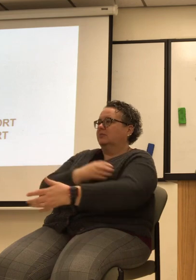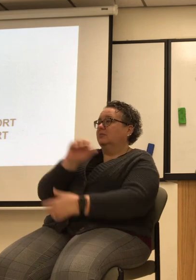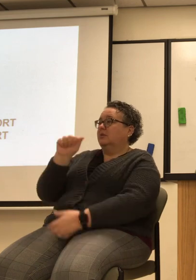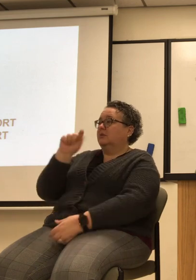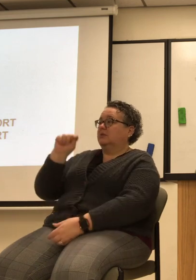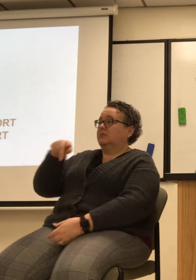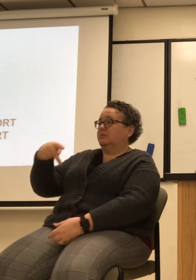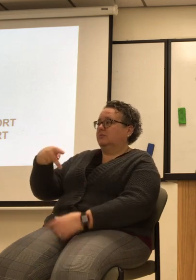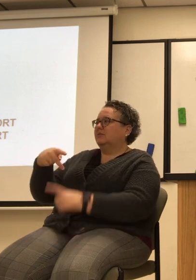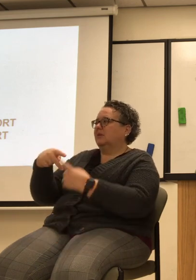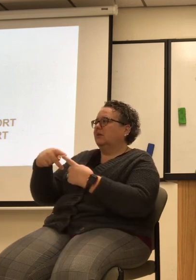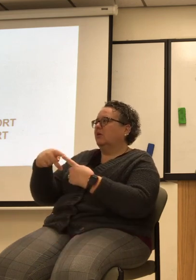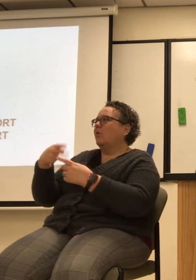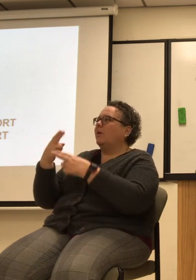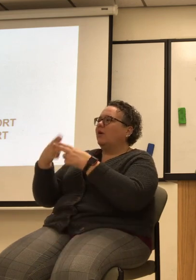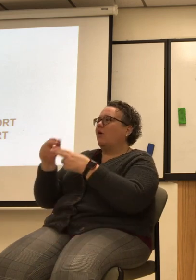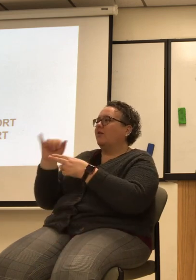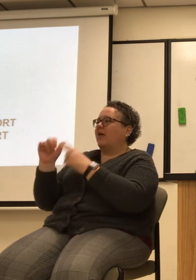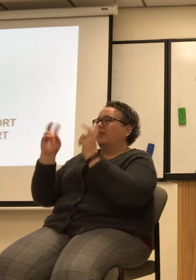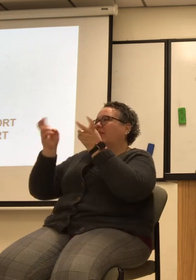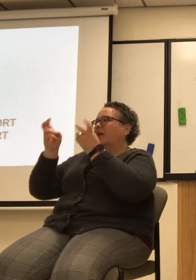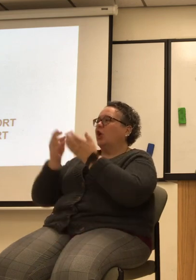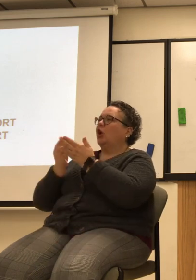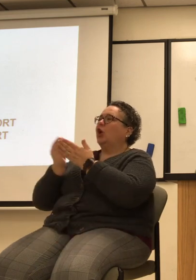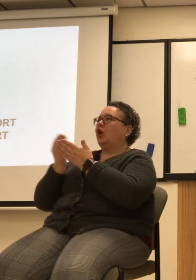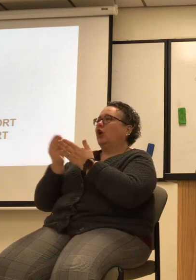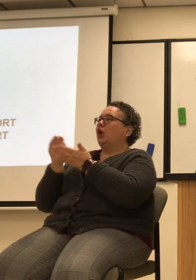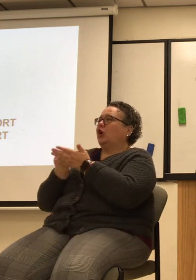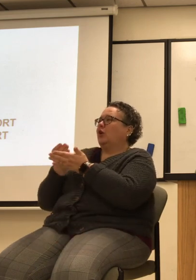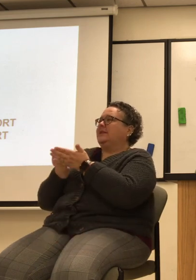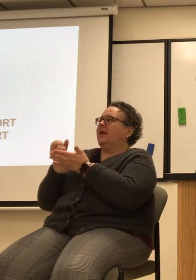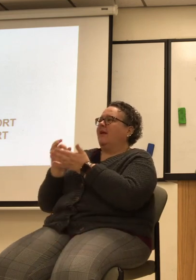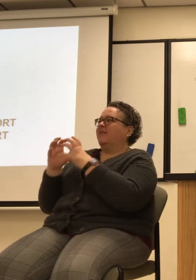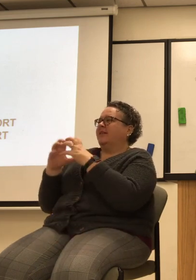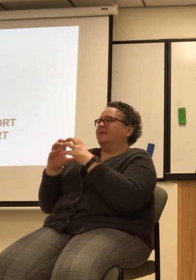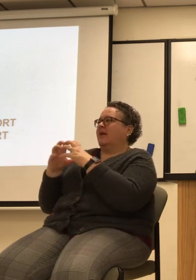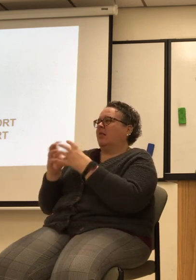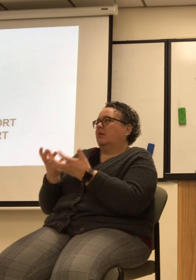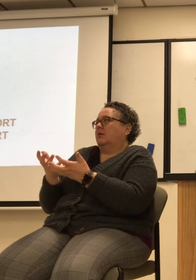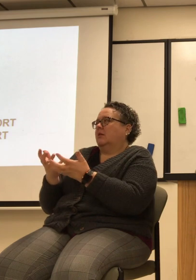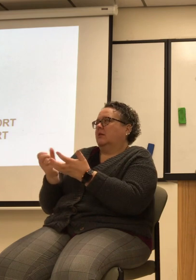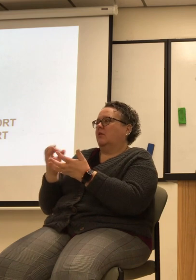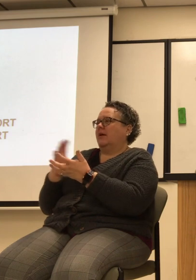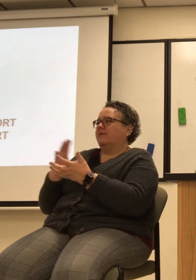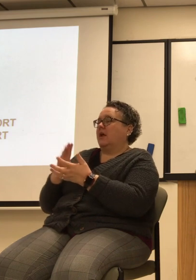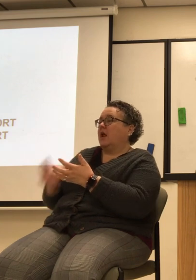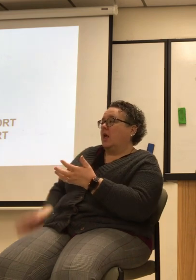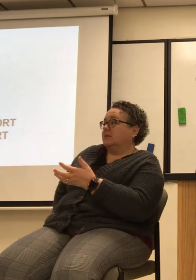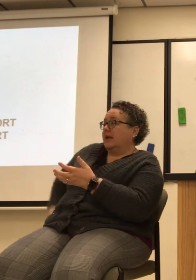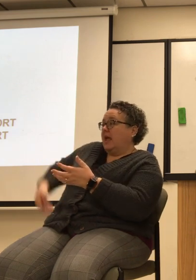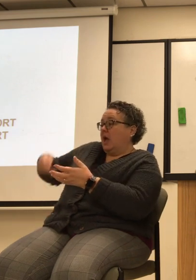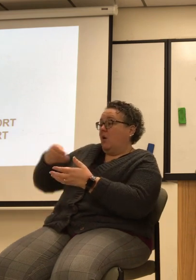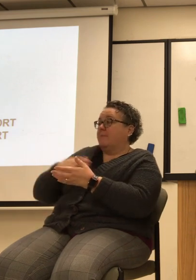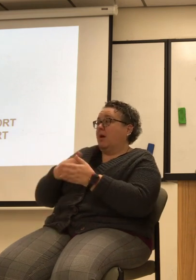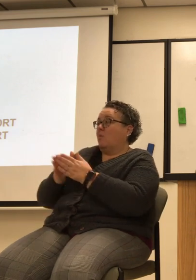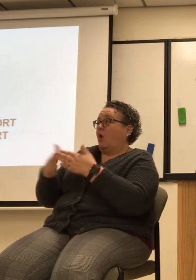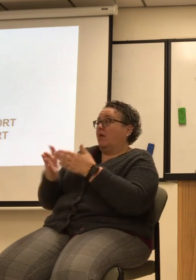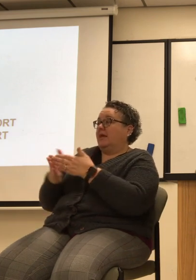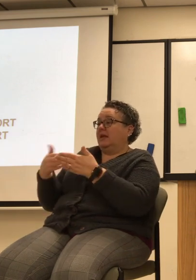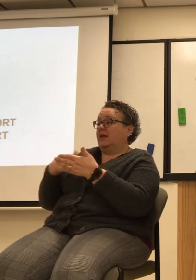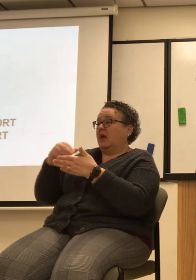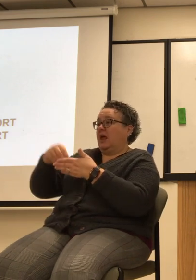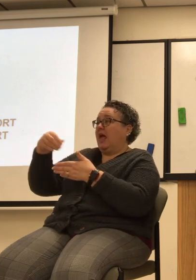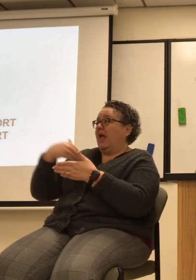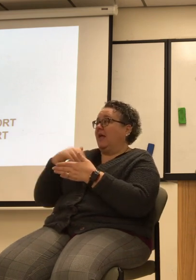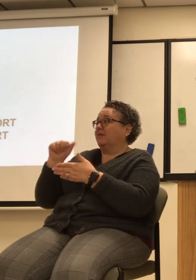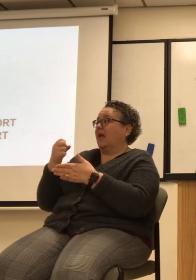that the currency of the cell, and it kind of doesn't mean anything. Well, I'm going to take out my wallet. I got cash in it. Would I